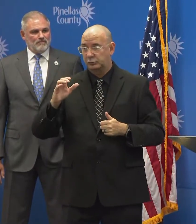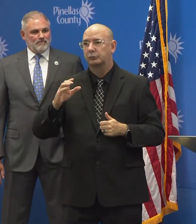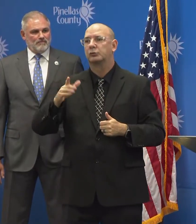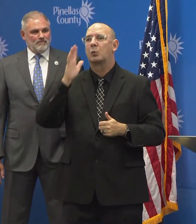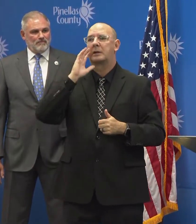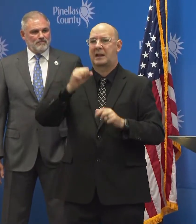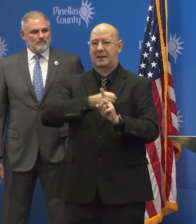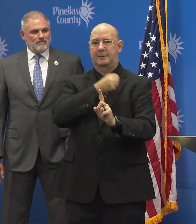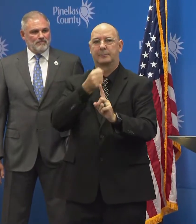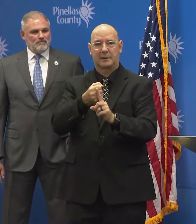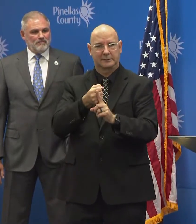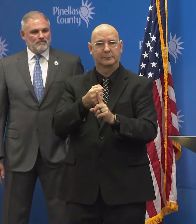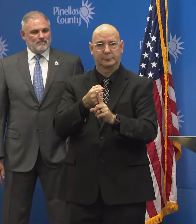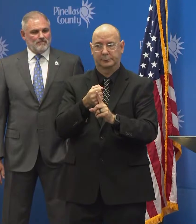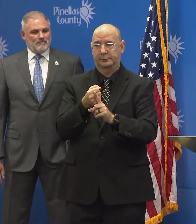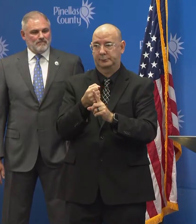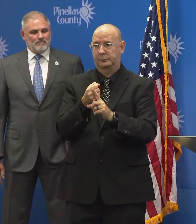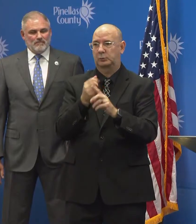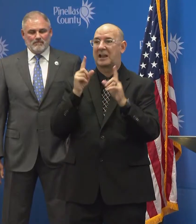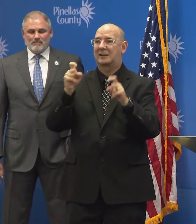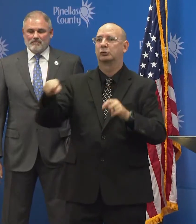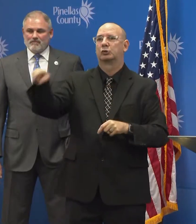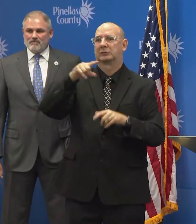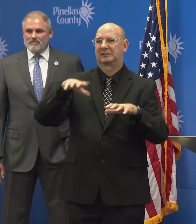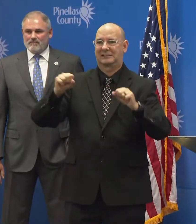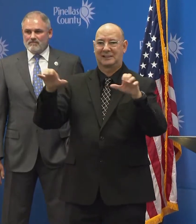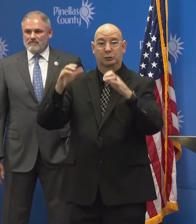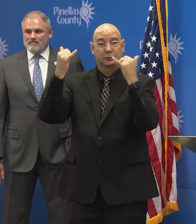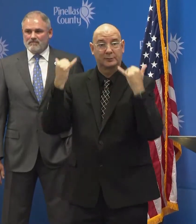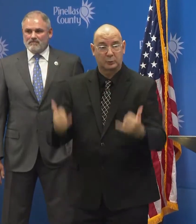we need you to take action now. Thank you.